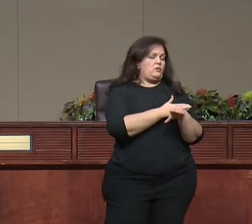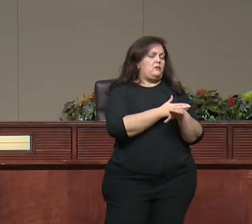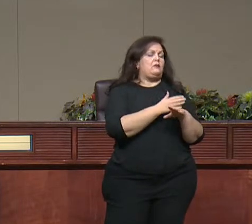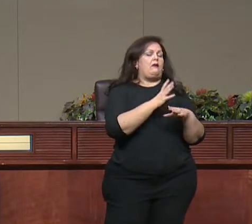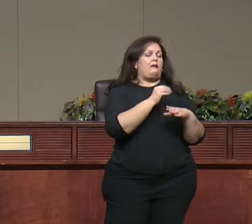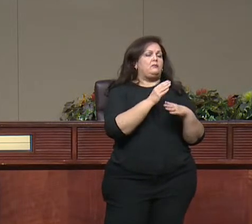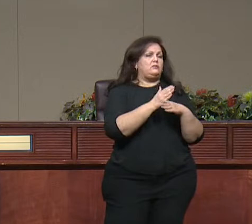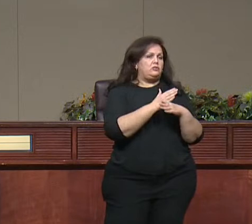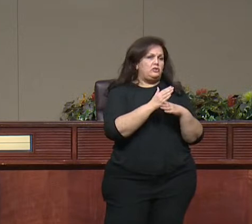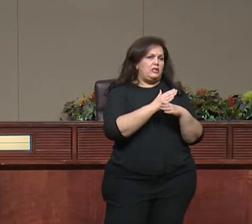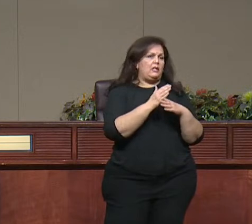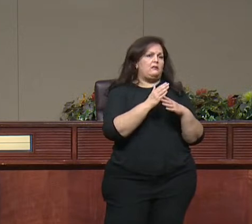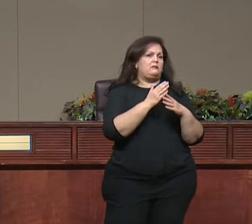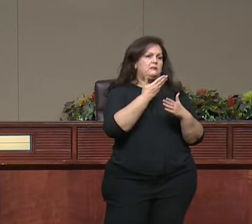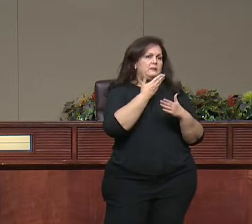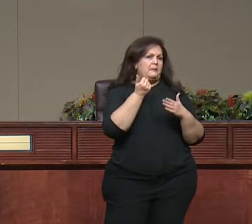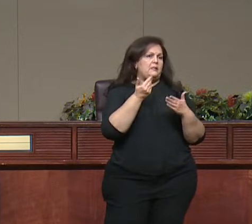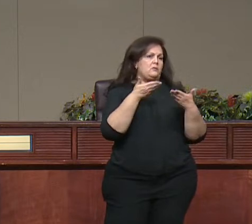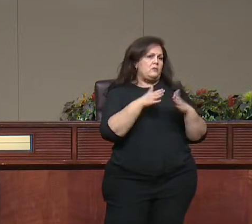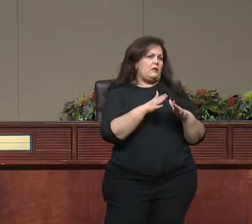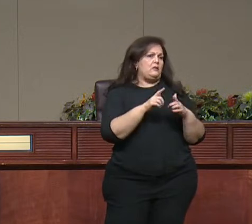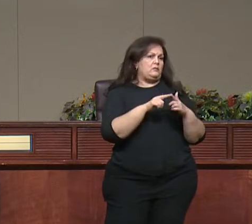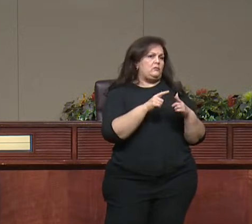share best practices with them.